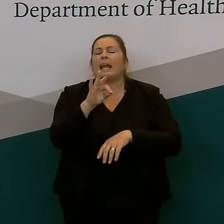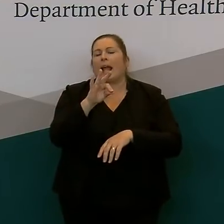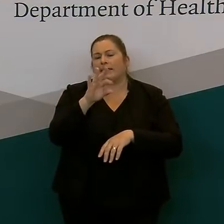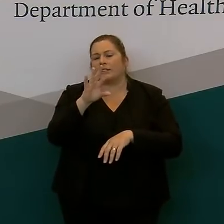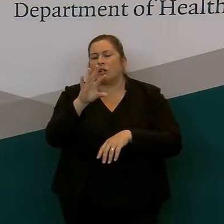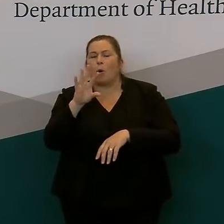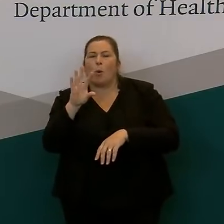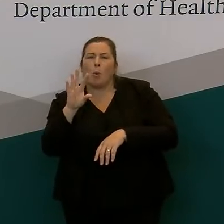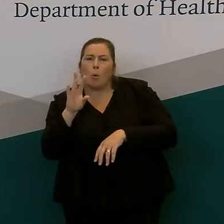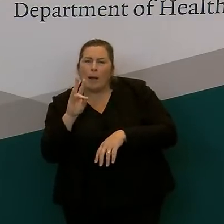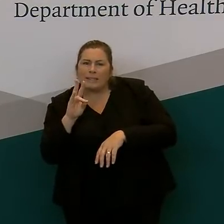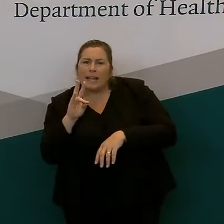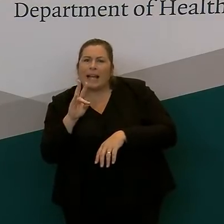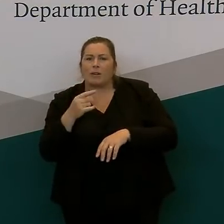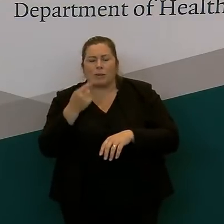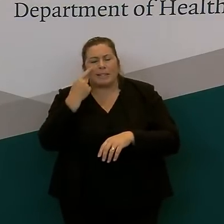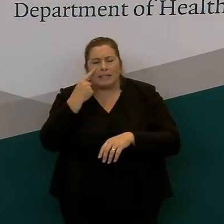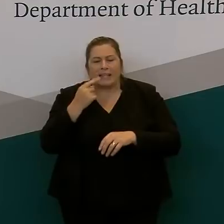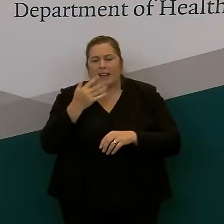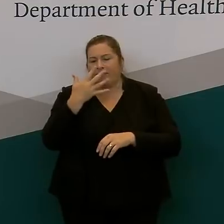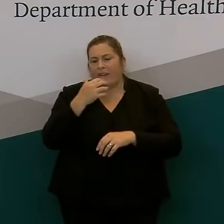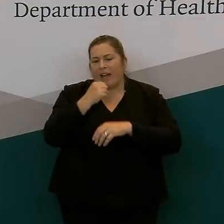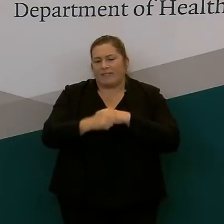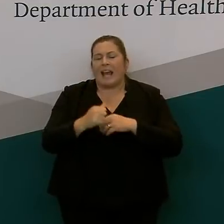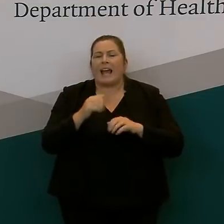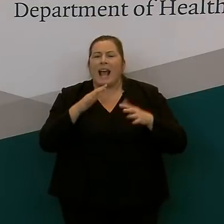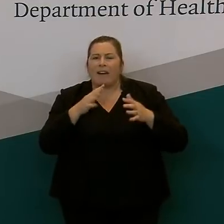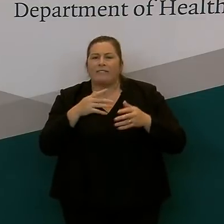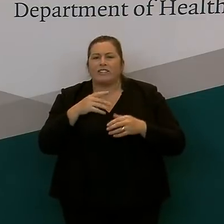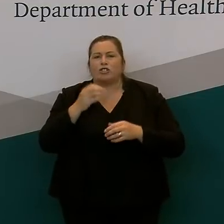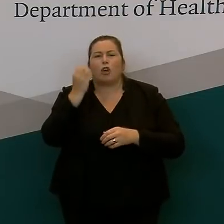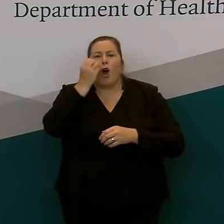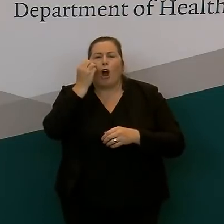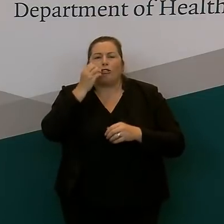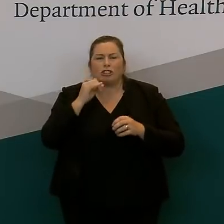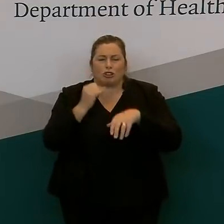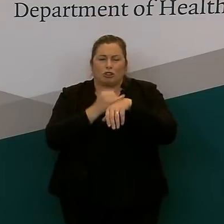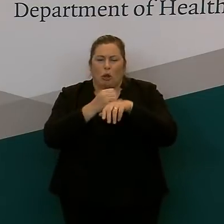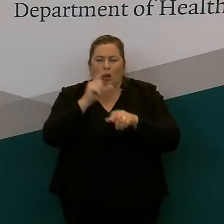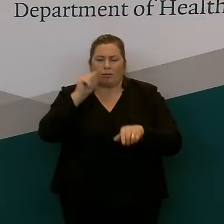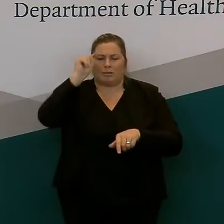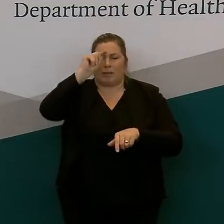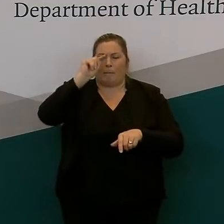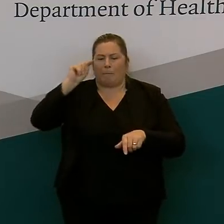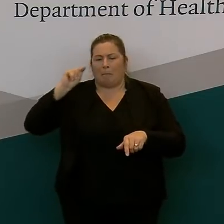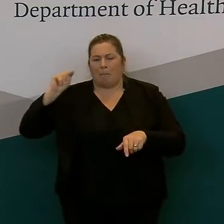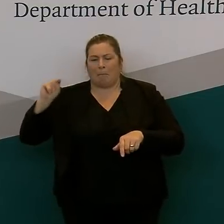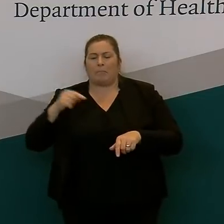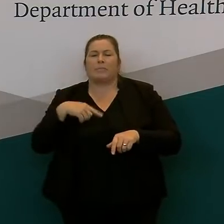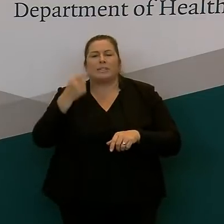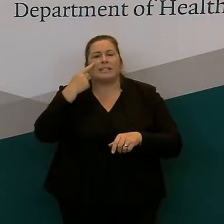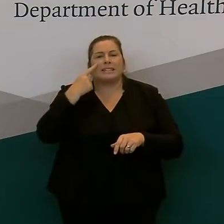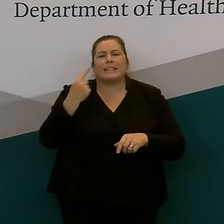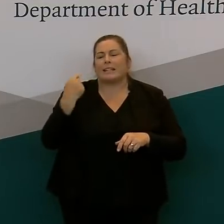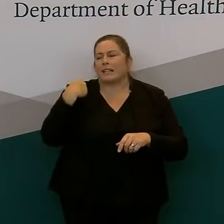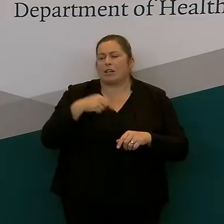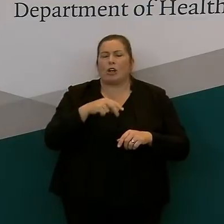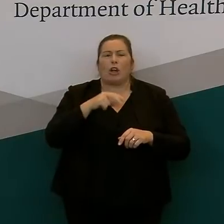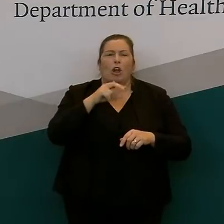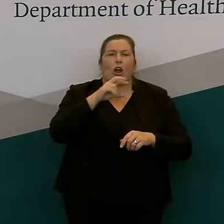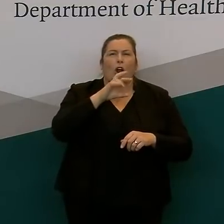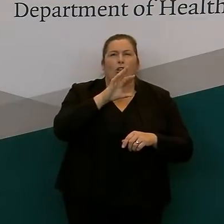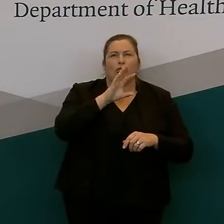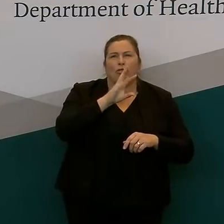take the five-day average highlighted in orange. You'll remember that over last Thursday, Friday and Saturday, there was